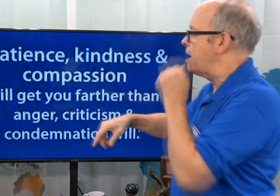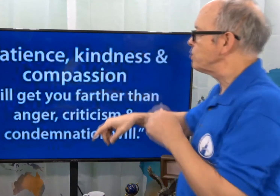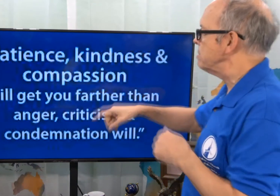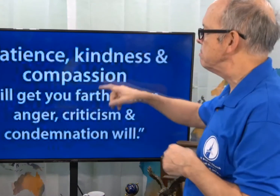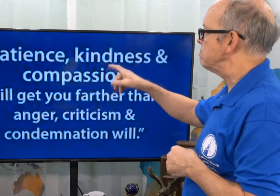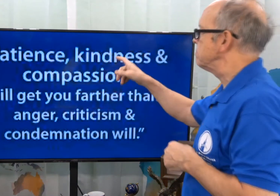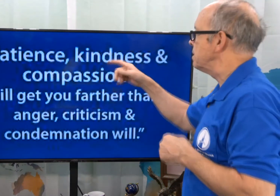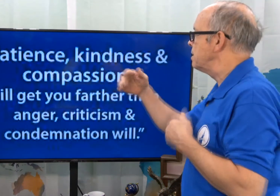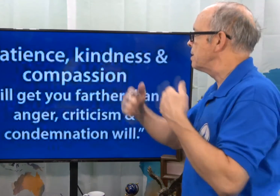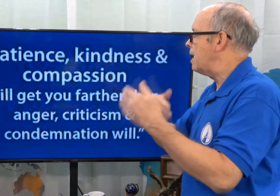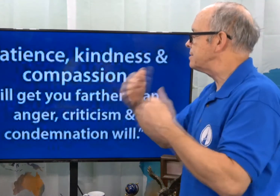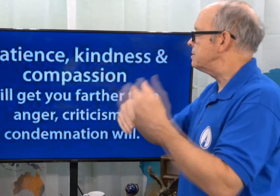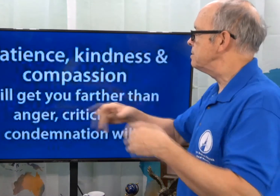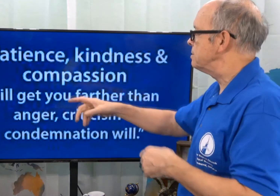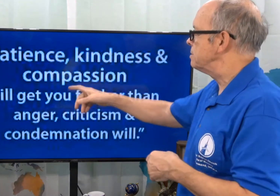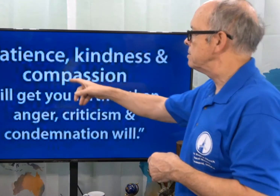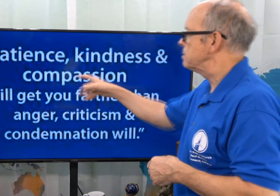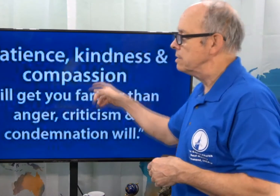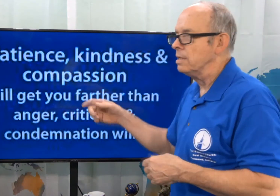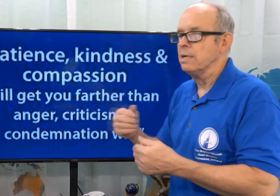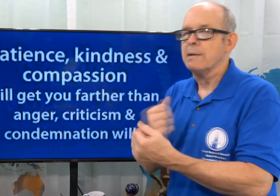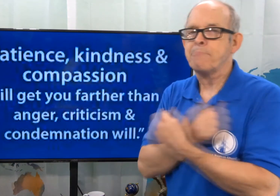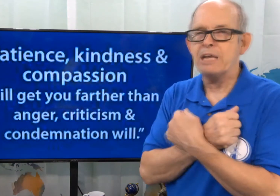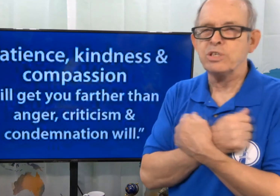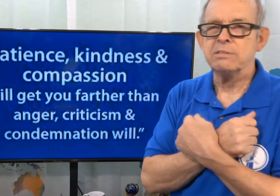Passion, kindness, and passion.